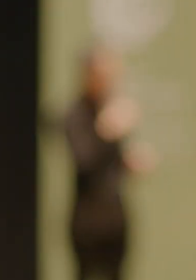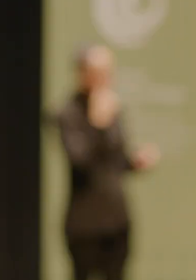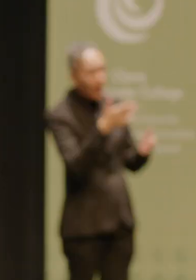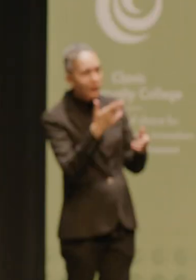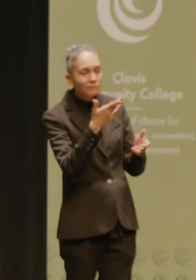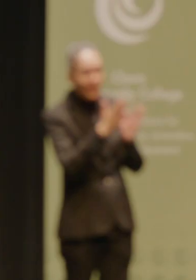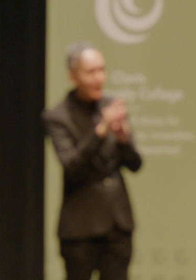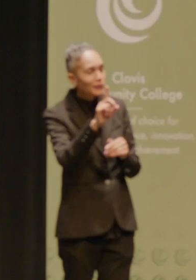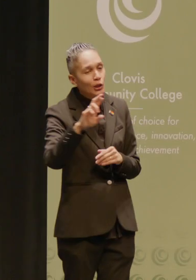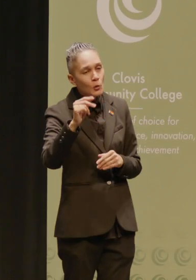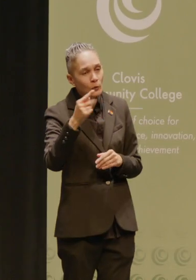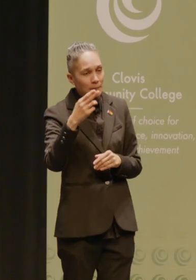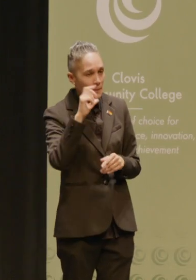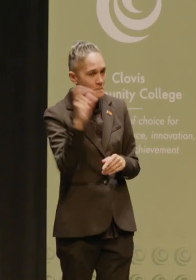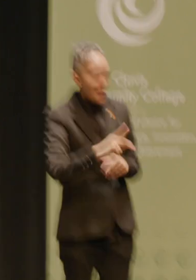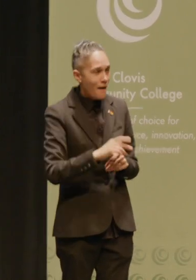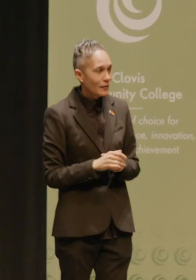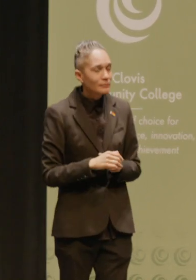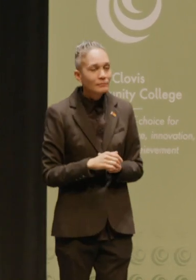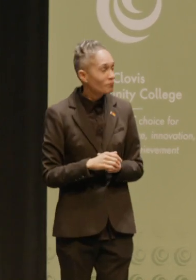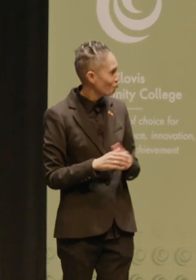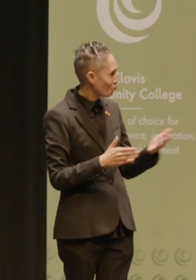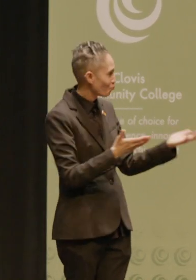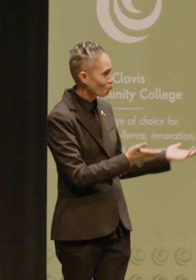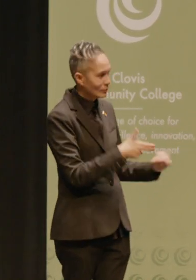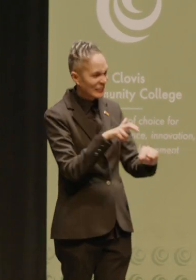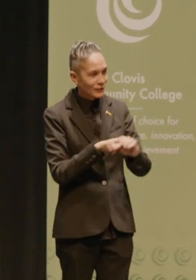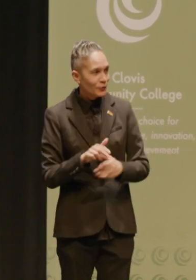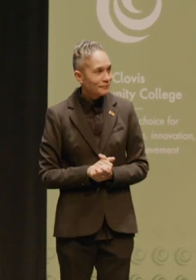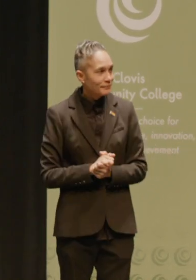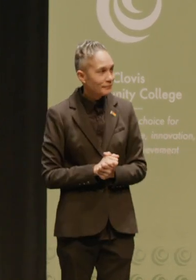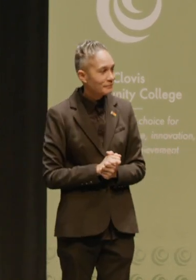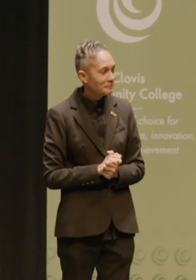come back up and take your seat.